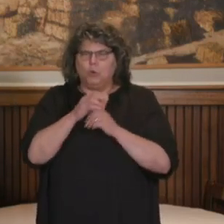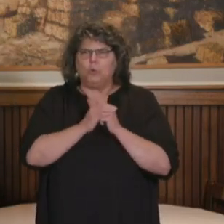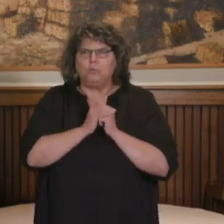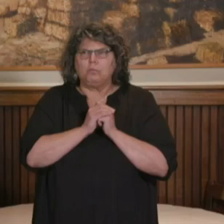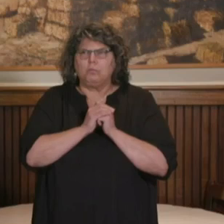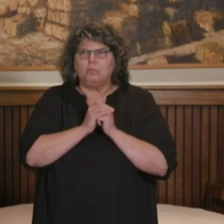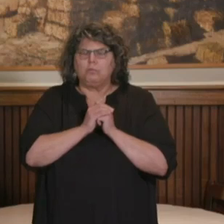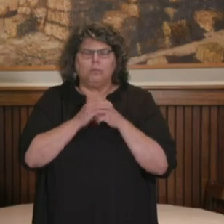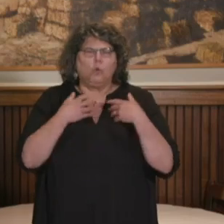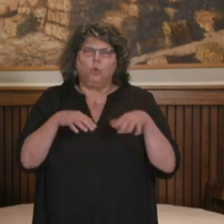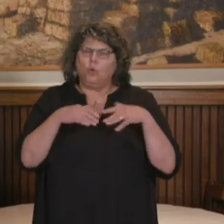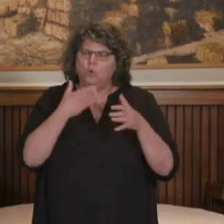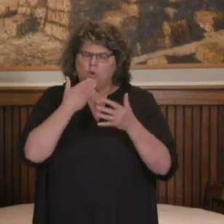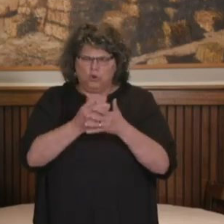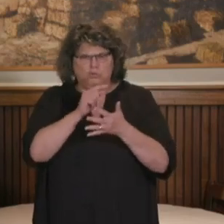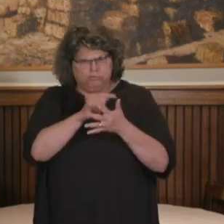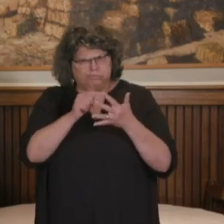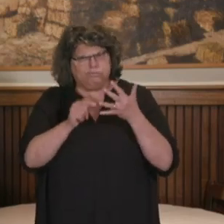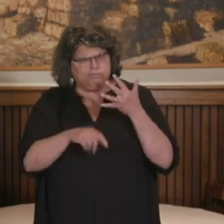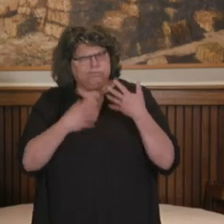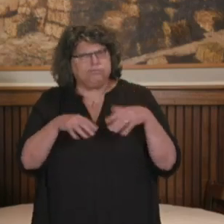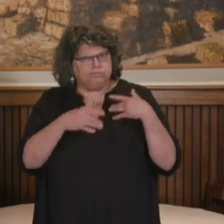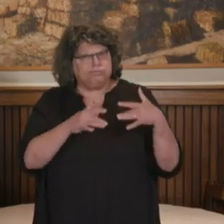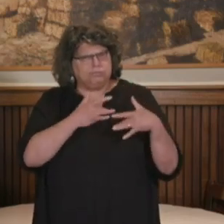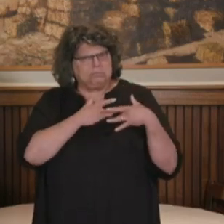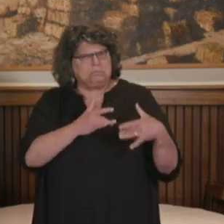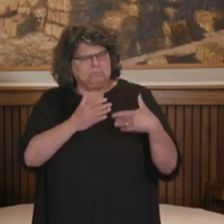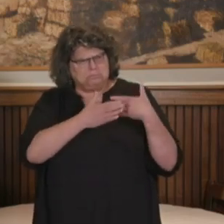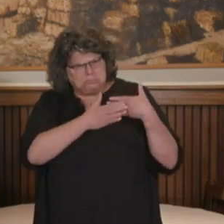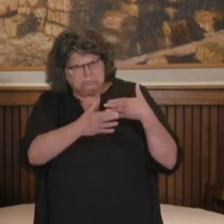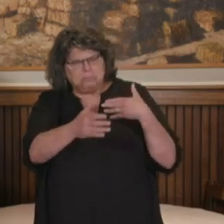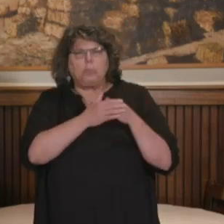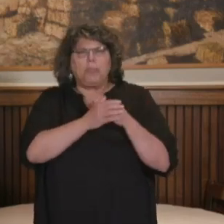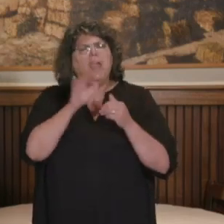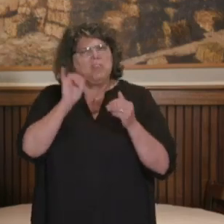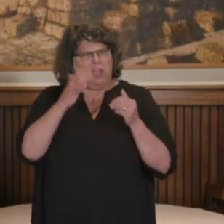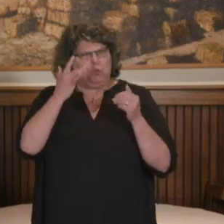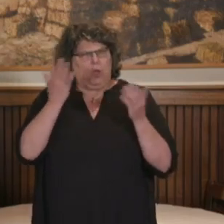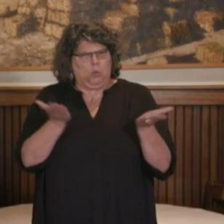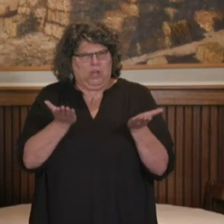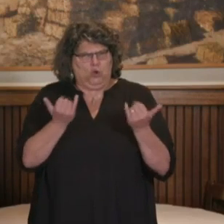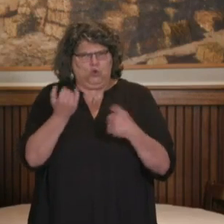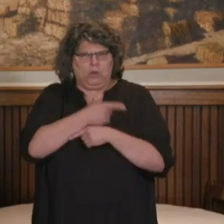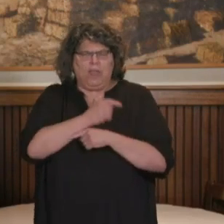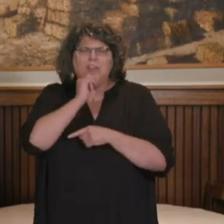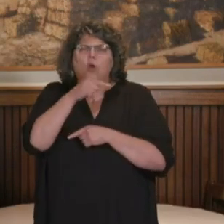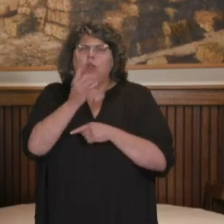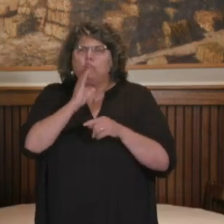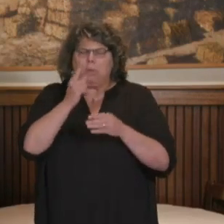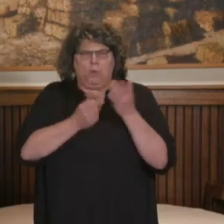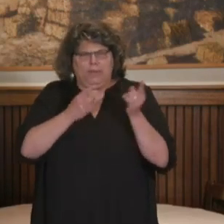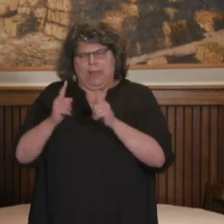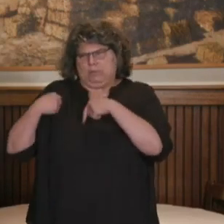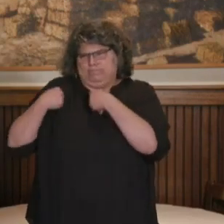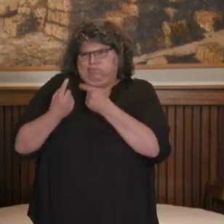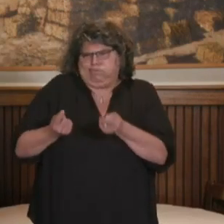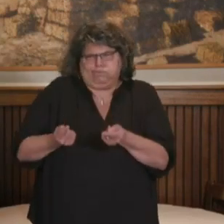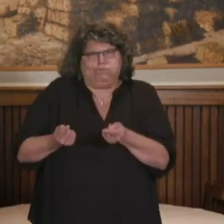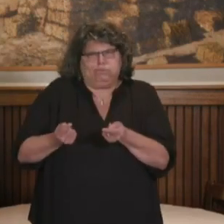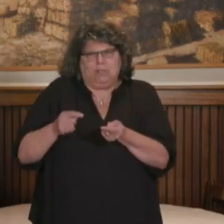of those very good trend lines. Thus, the reason we're here today, not just to talk about the past and those